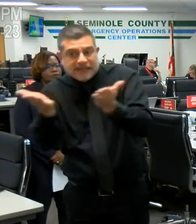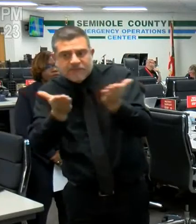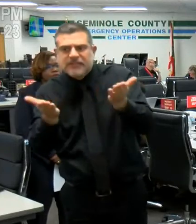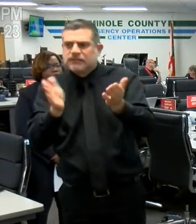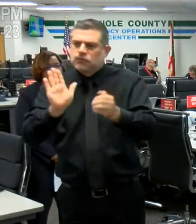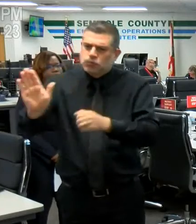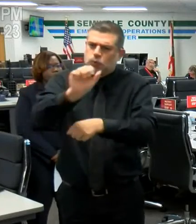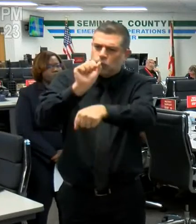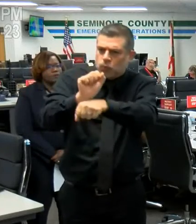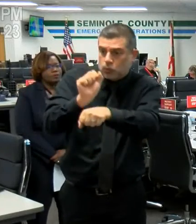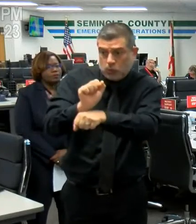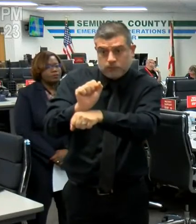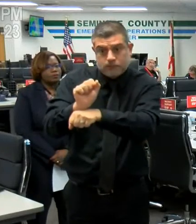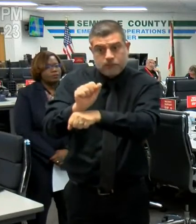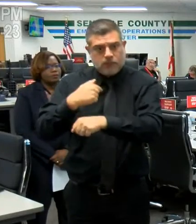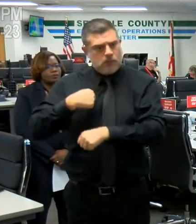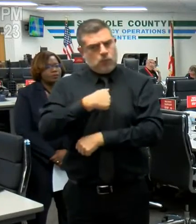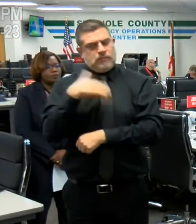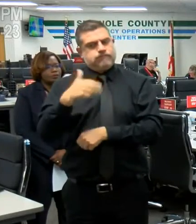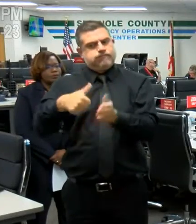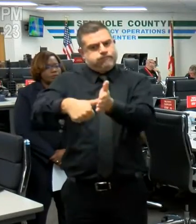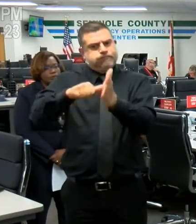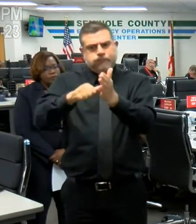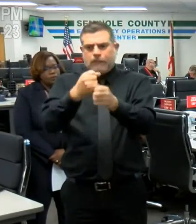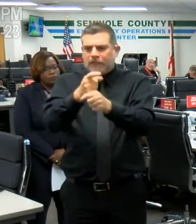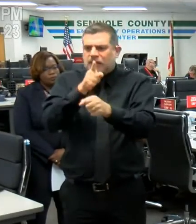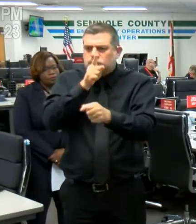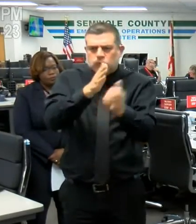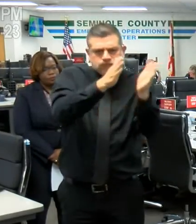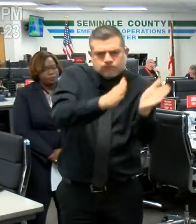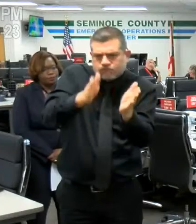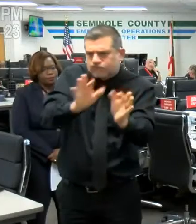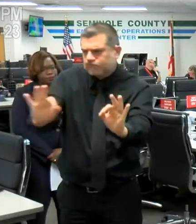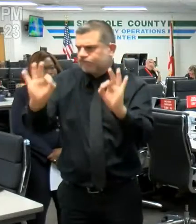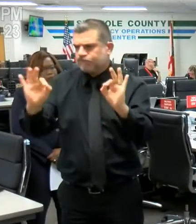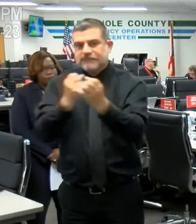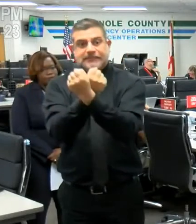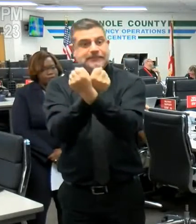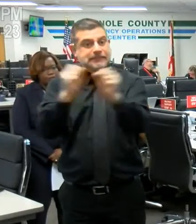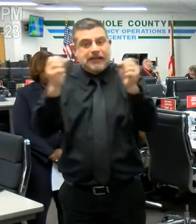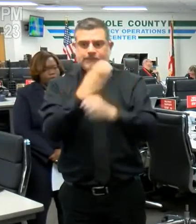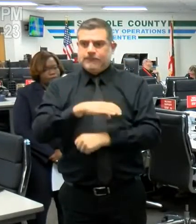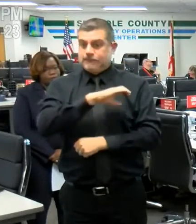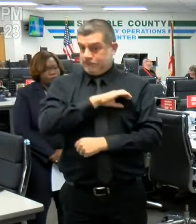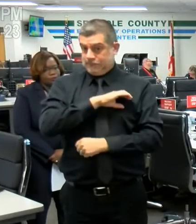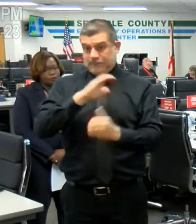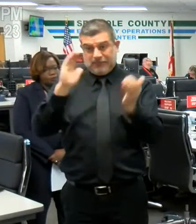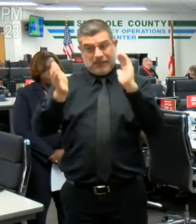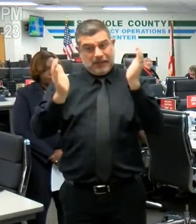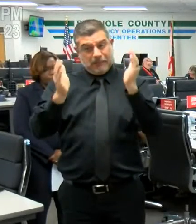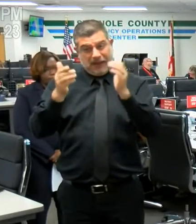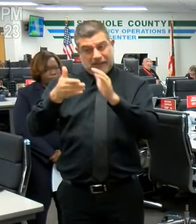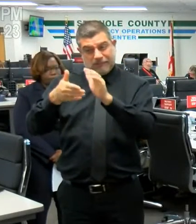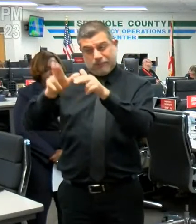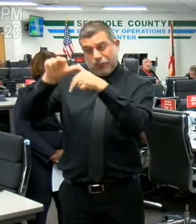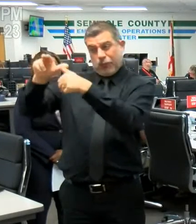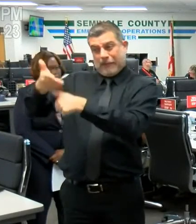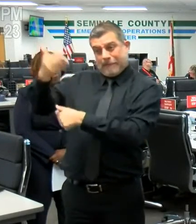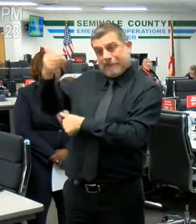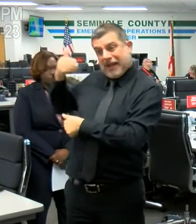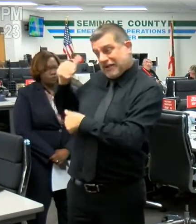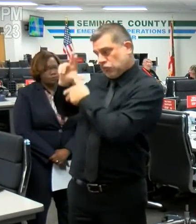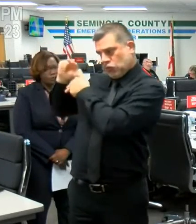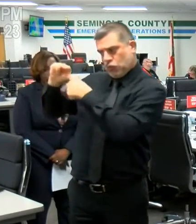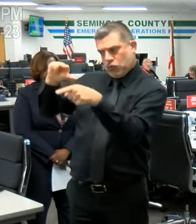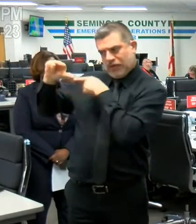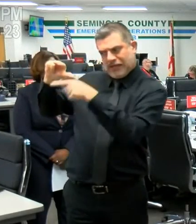can ensure the safety of our citizens. Unlike hurricanes in the past in Seminole County, Hurricane Idalia is really presenting